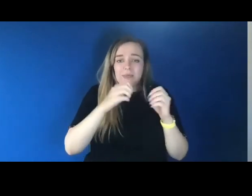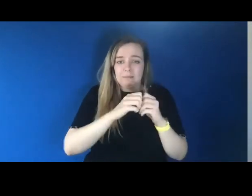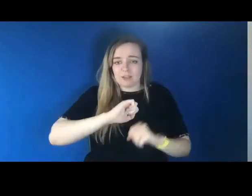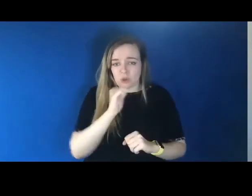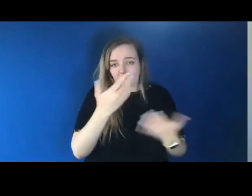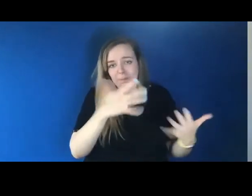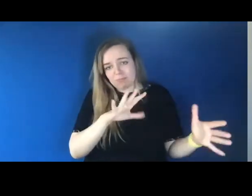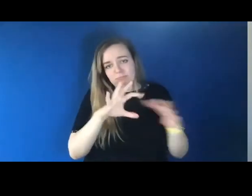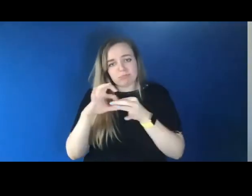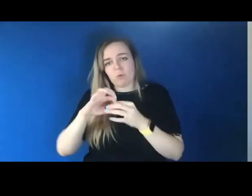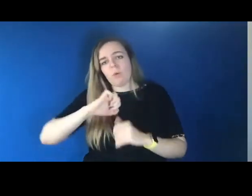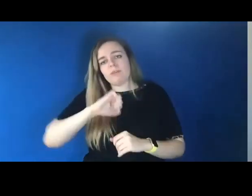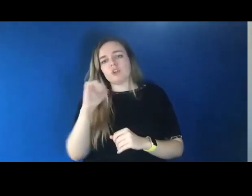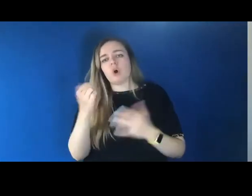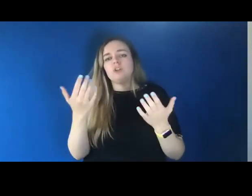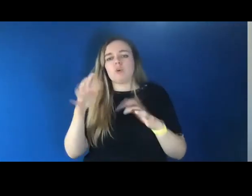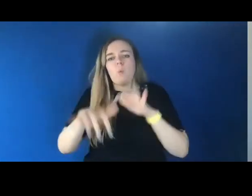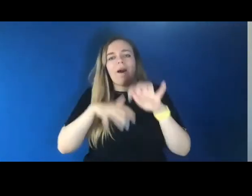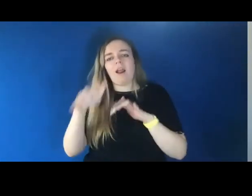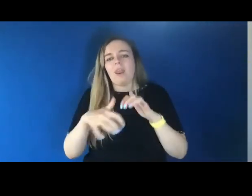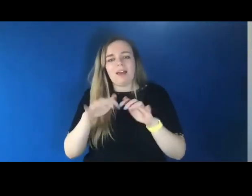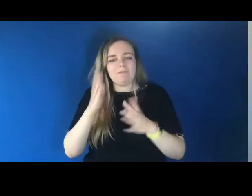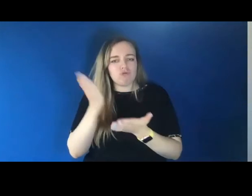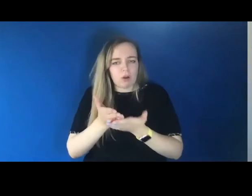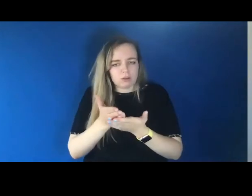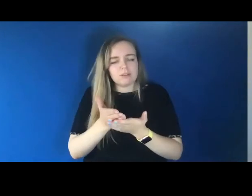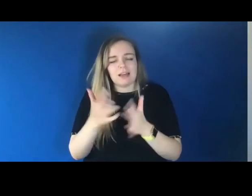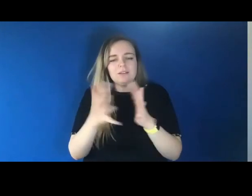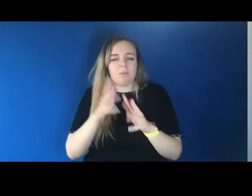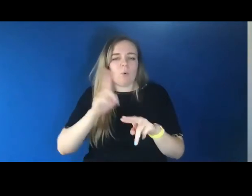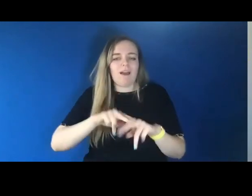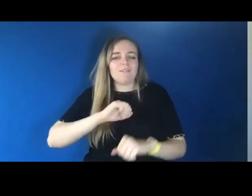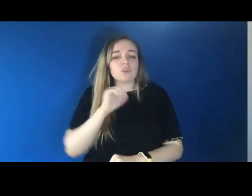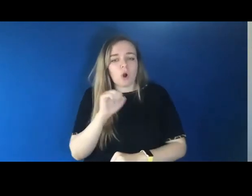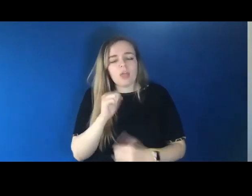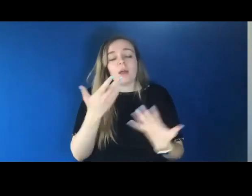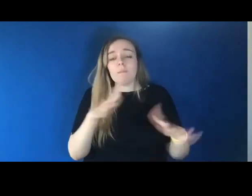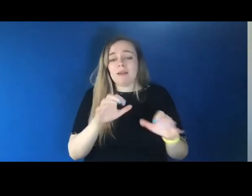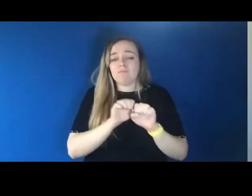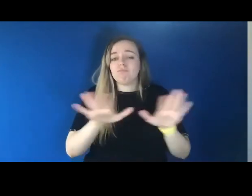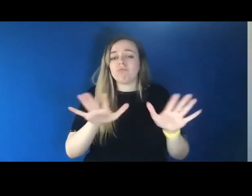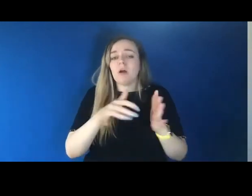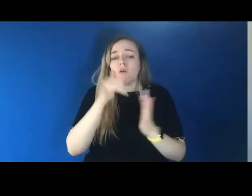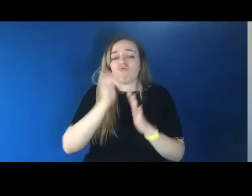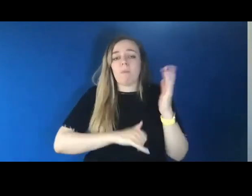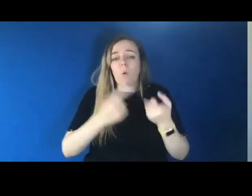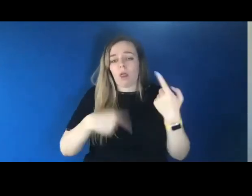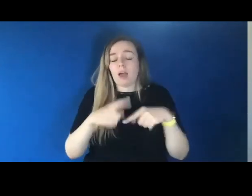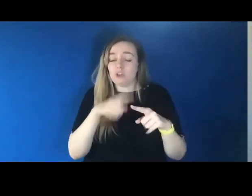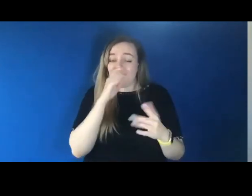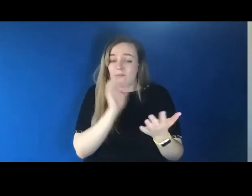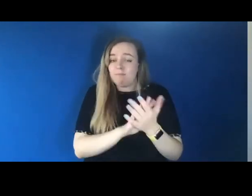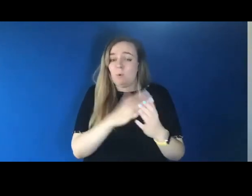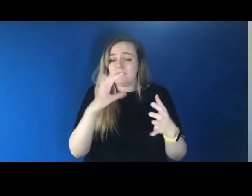up with the Scottish Wildlife Trust and WWF Scotland, and we published a report last year, which again, I can pop the link in the